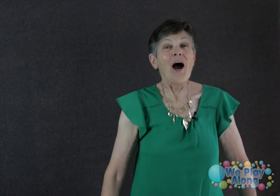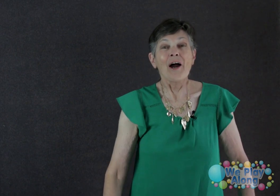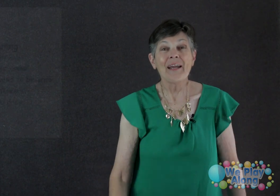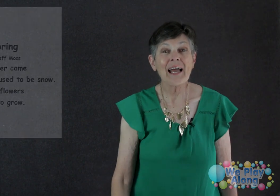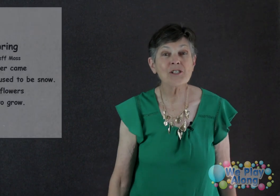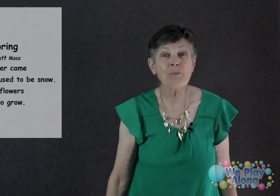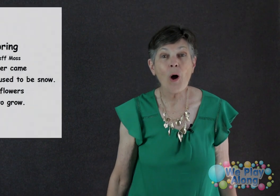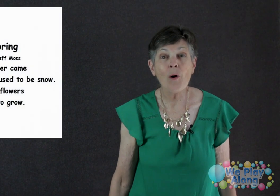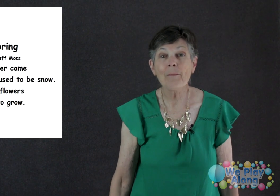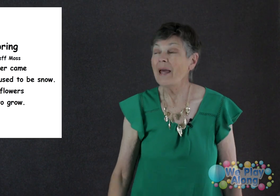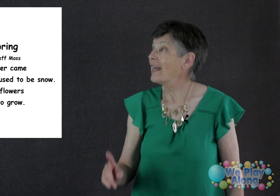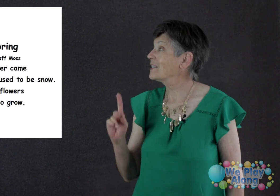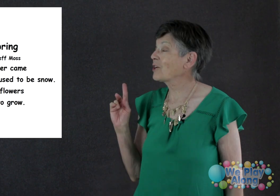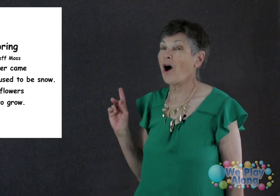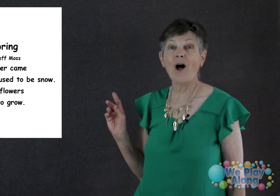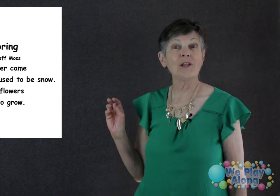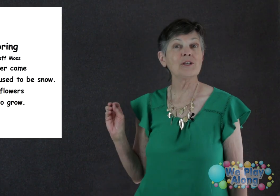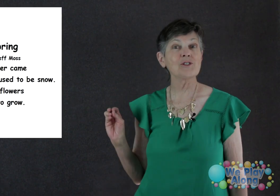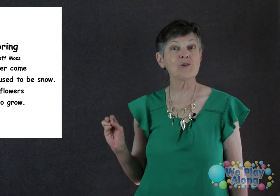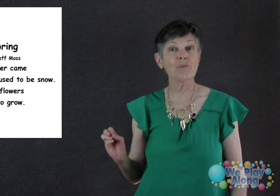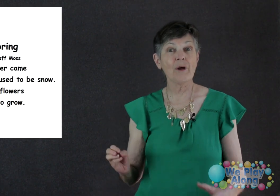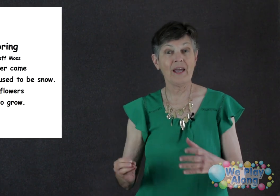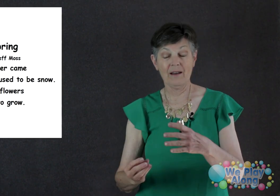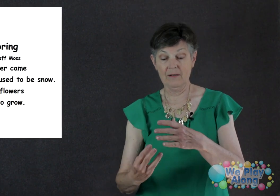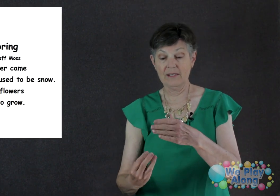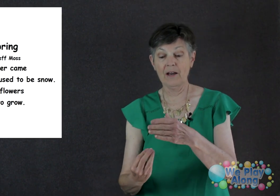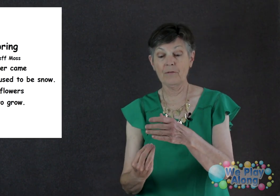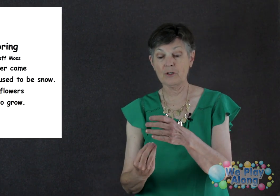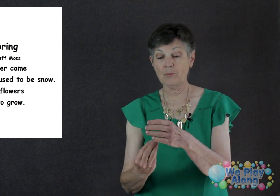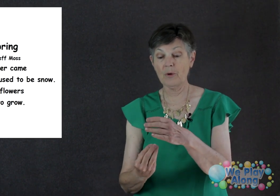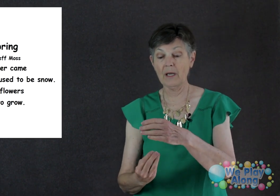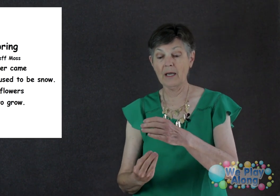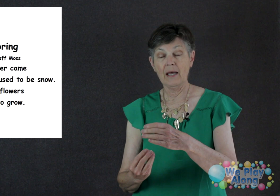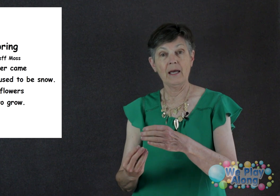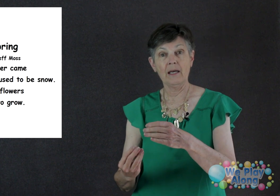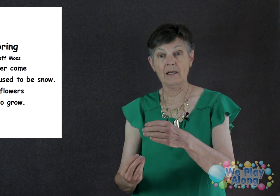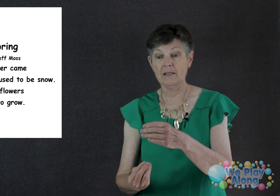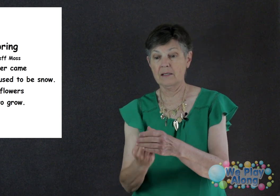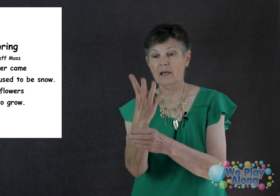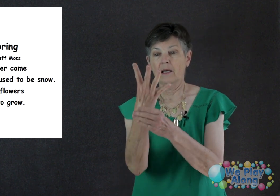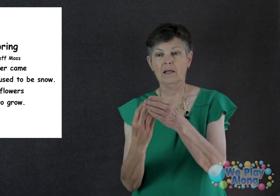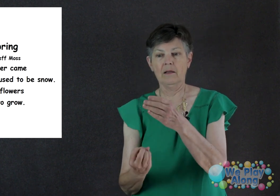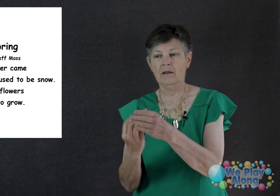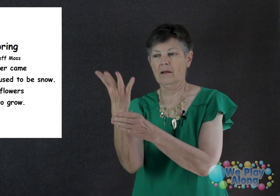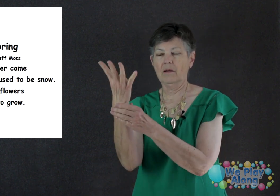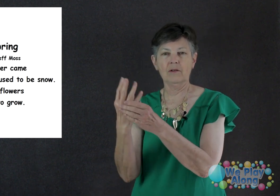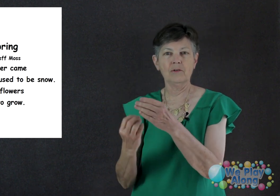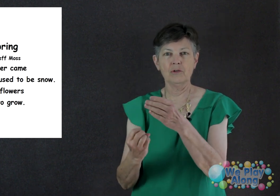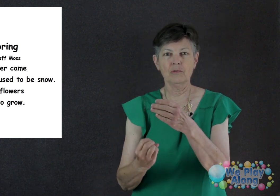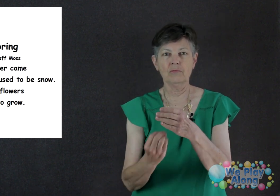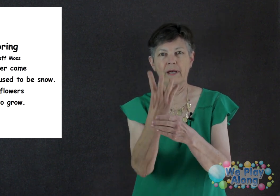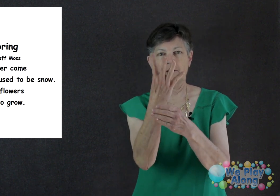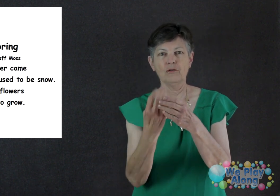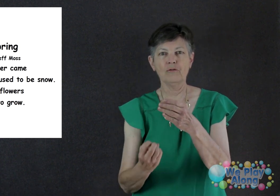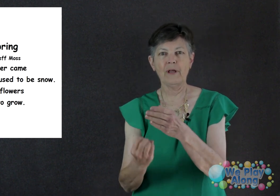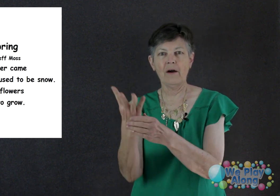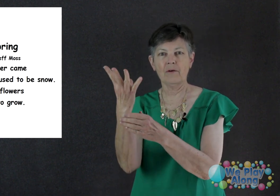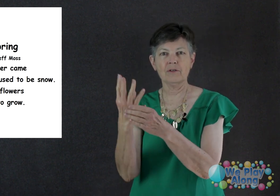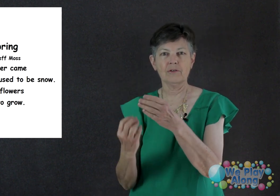Our next poem is called Spring. Now, the sign for spring is you do like two flowers or